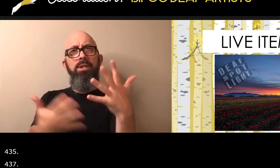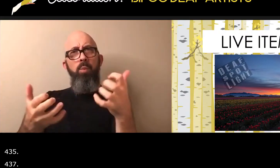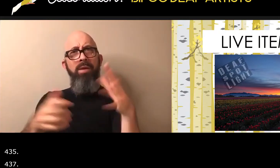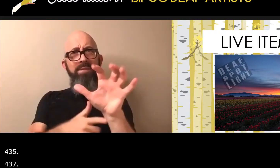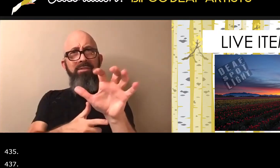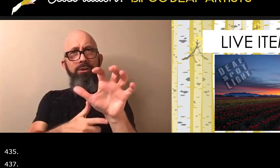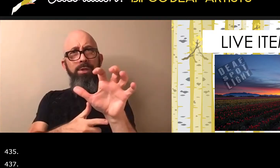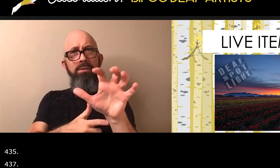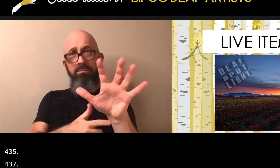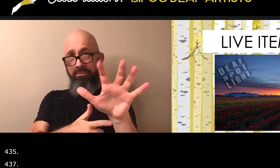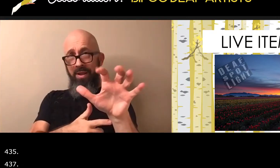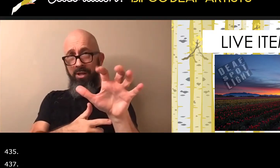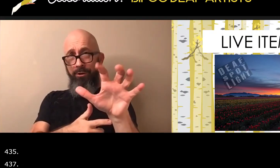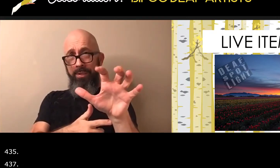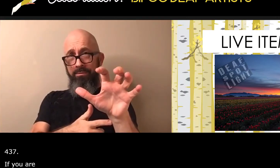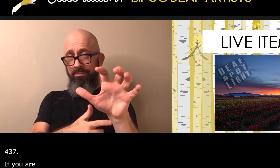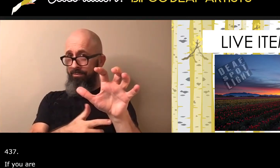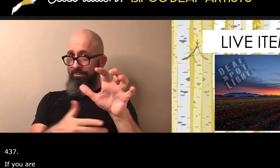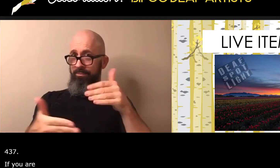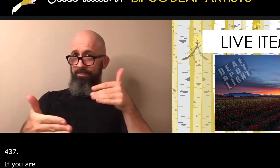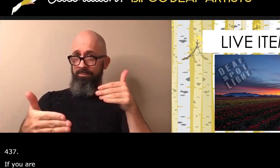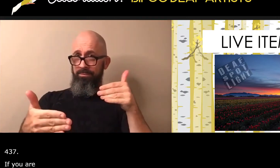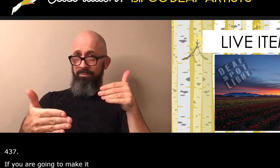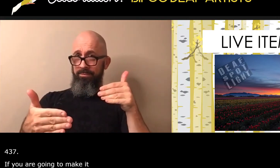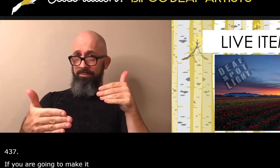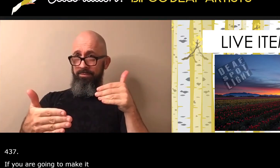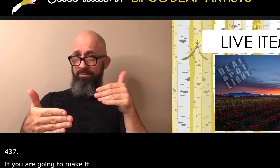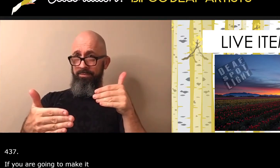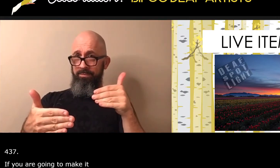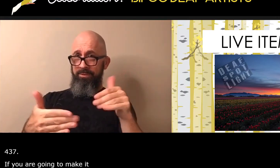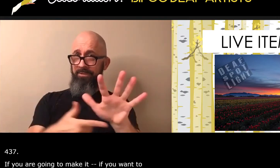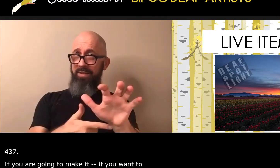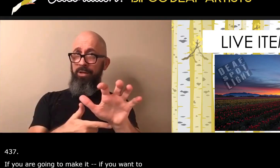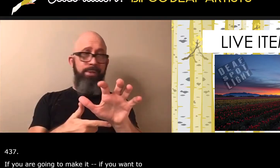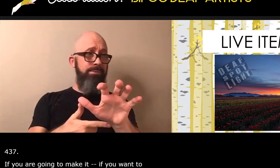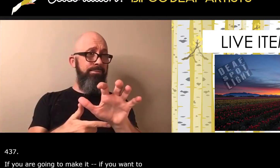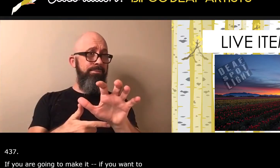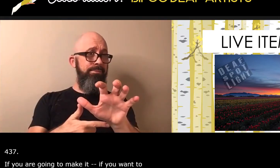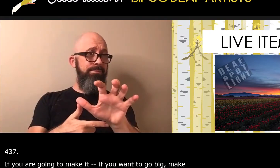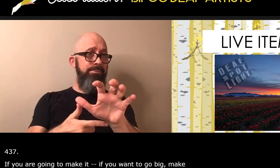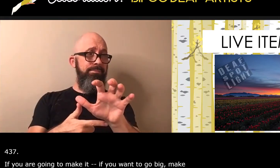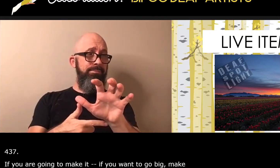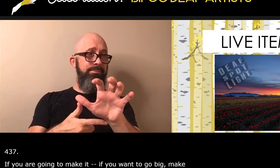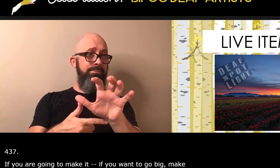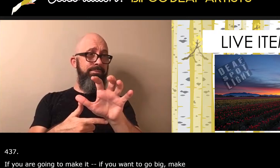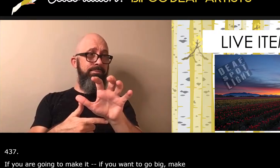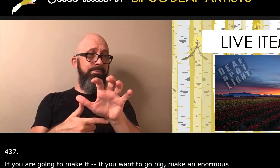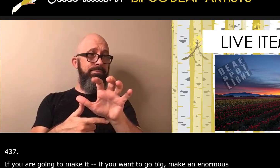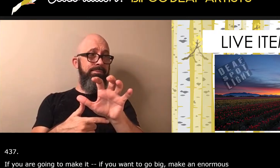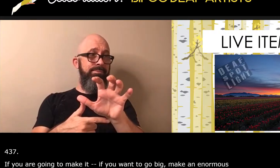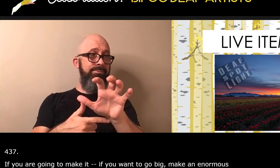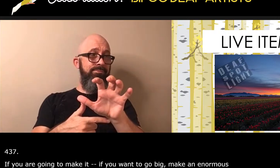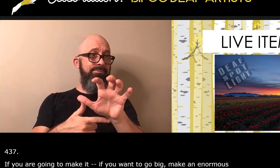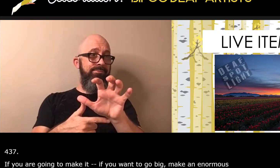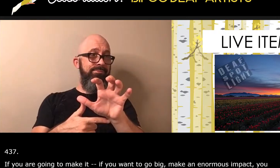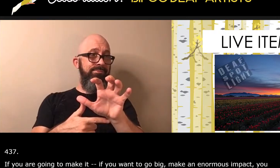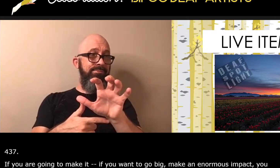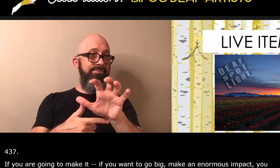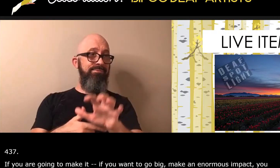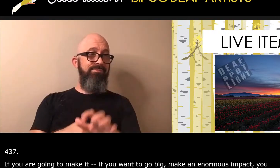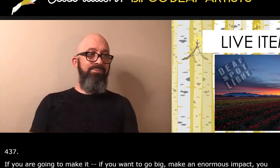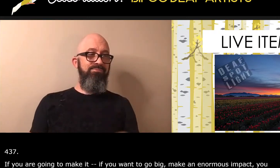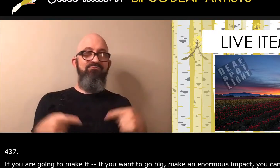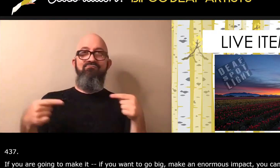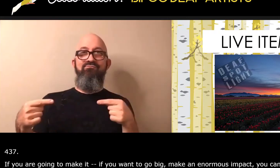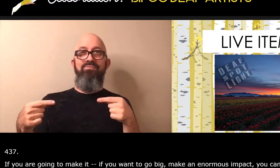If you're going to make it, if you want to hit it big, make an enormous impact, you could raise it to 500. You're getting close already.